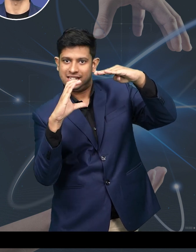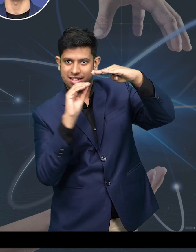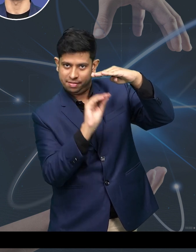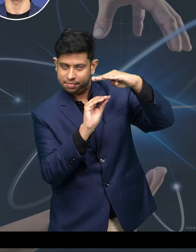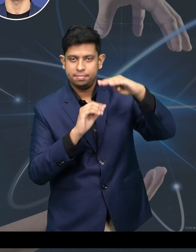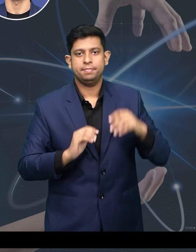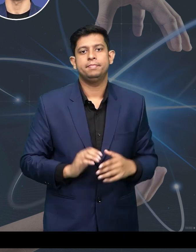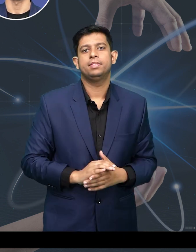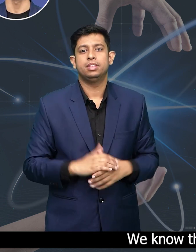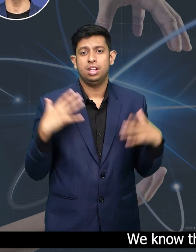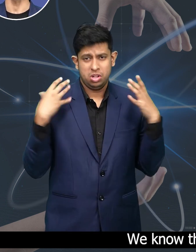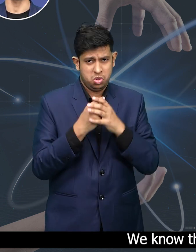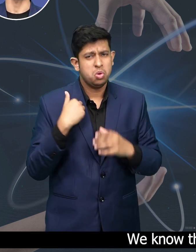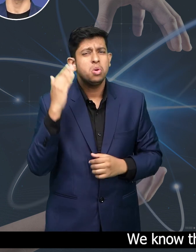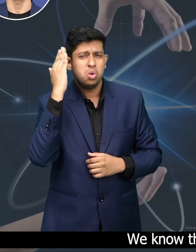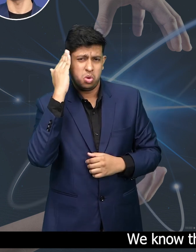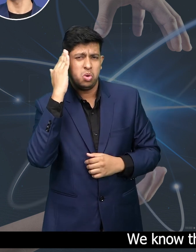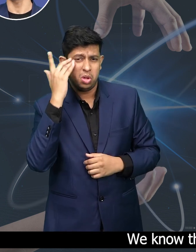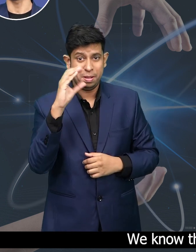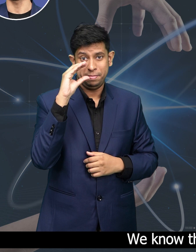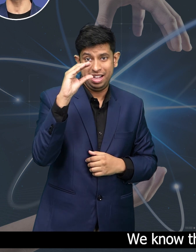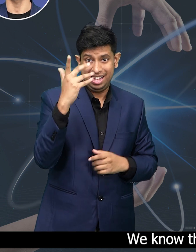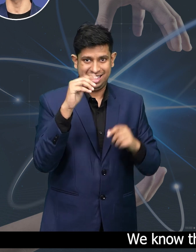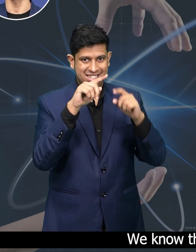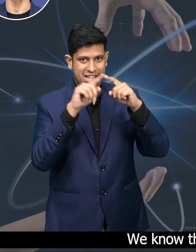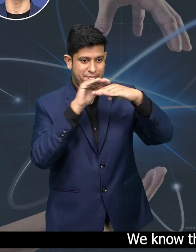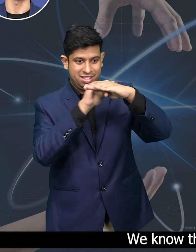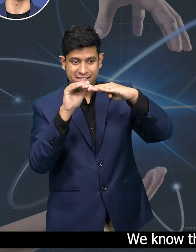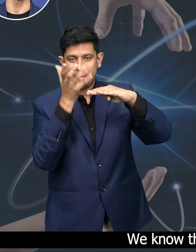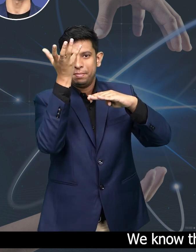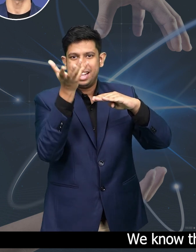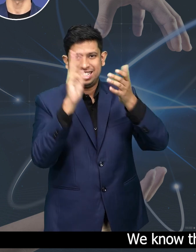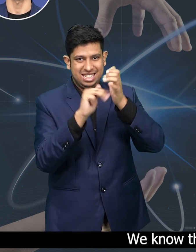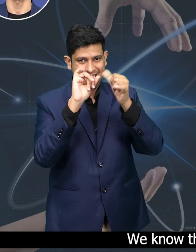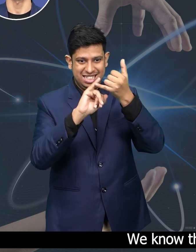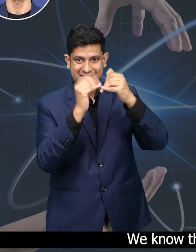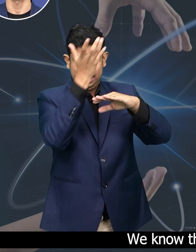centigrade. We know that density equals to mass by volume.